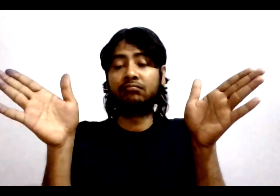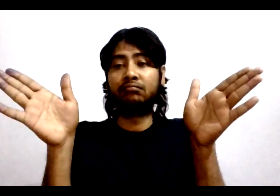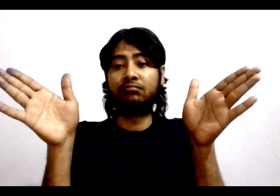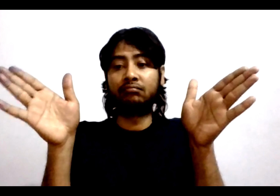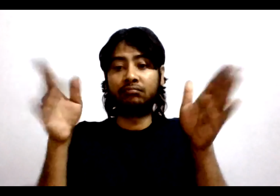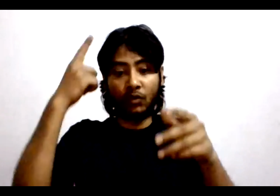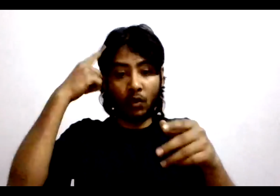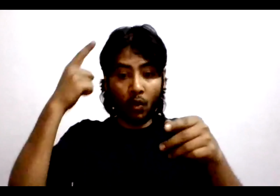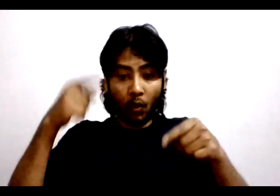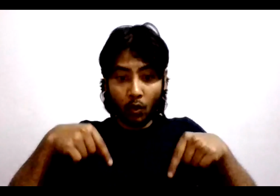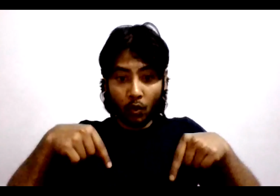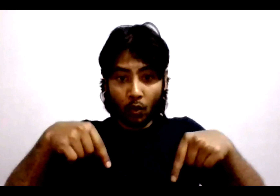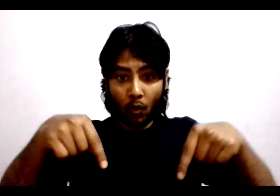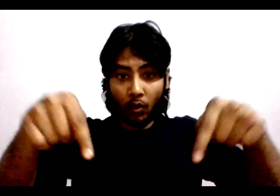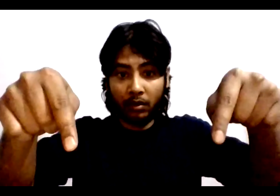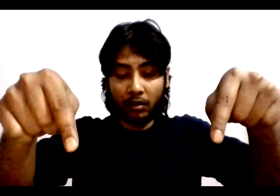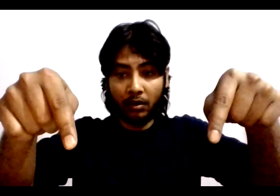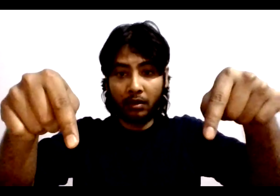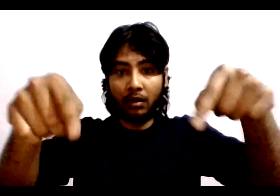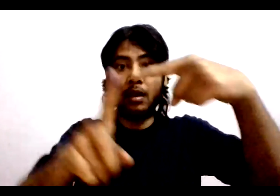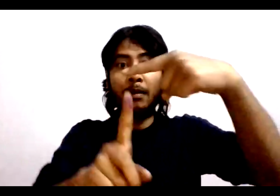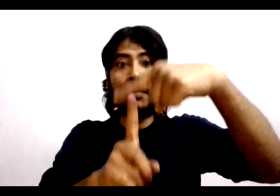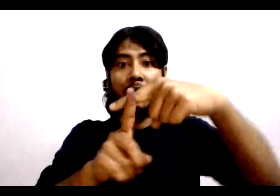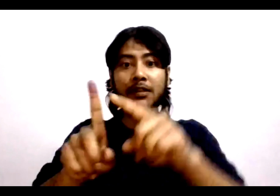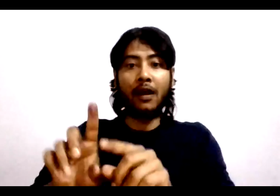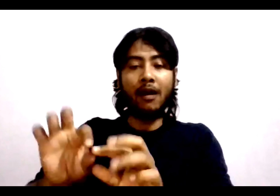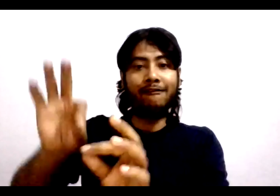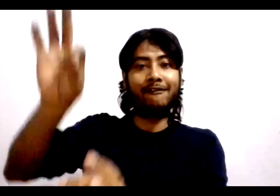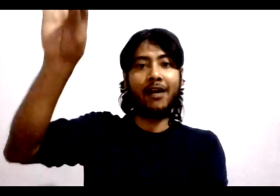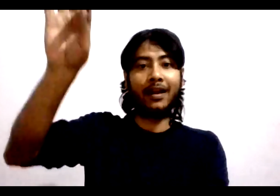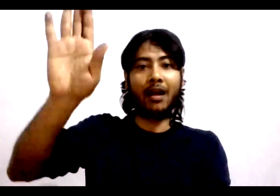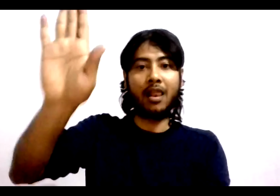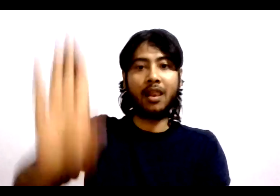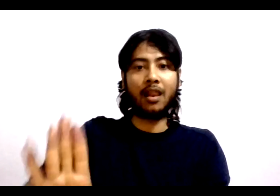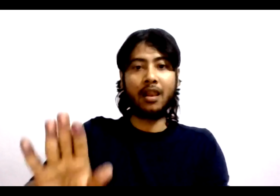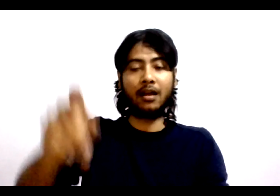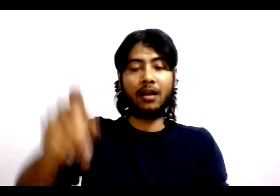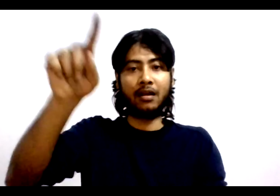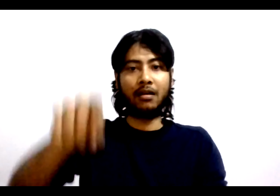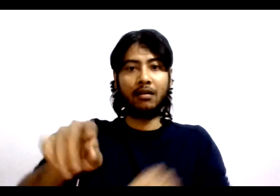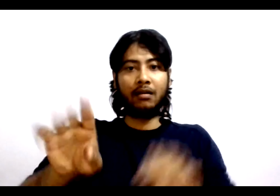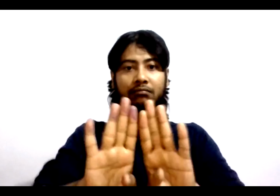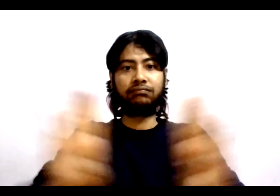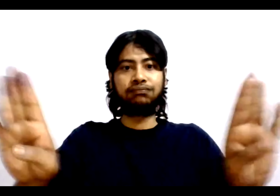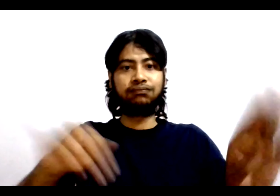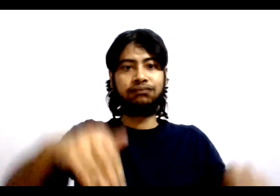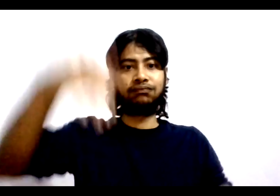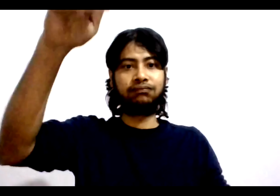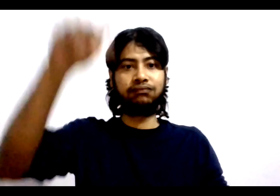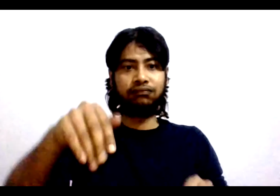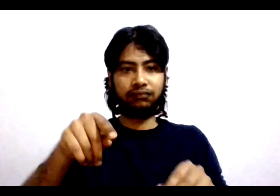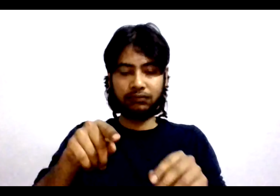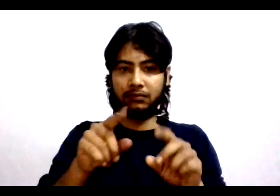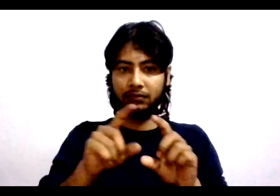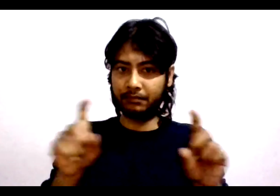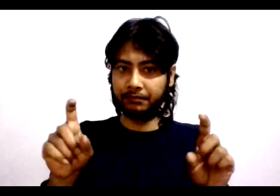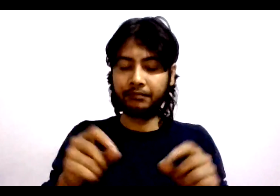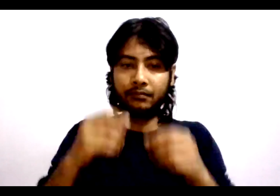including vertical barrier. And the law and the standards provide that there shall be at least 2100 millimeter,